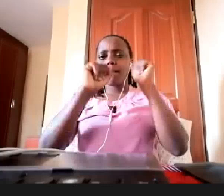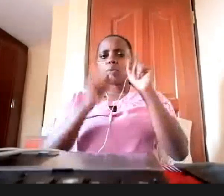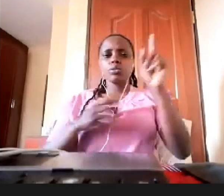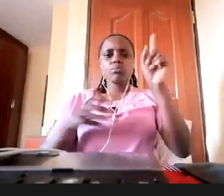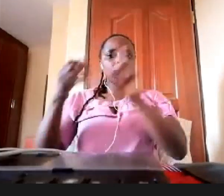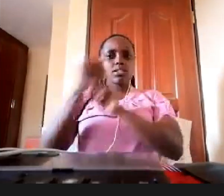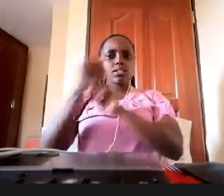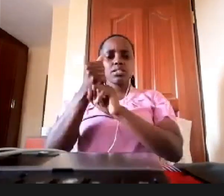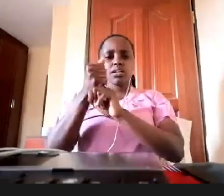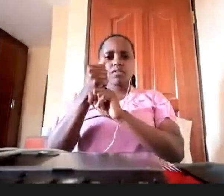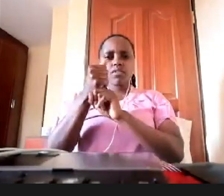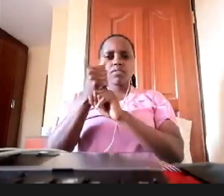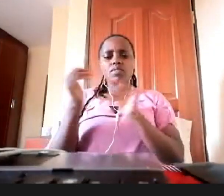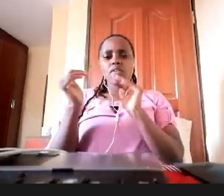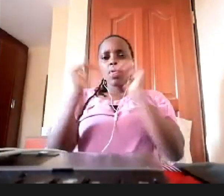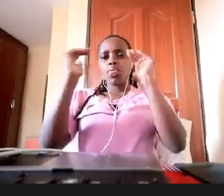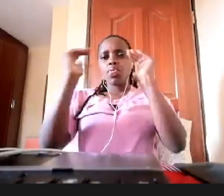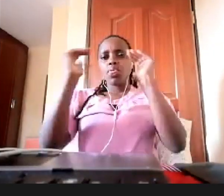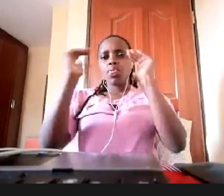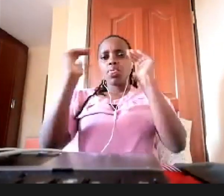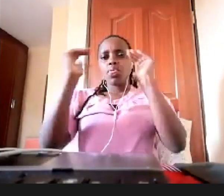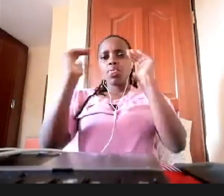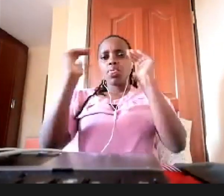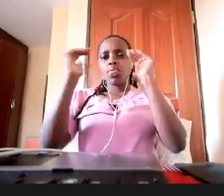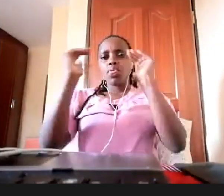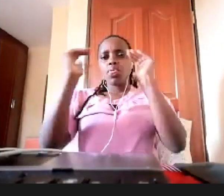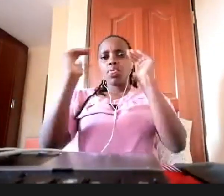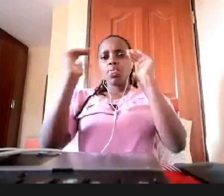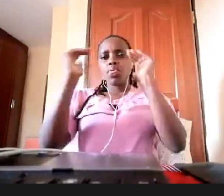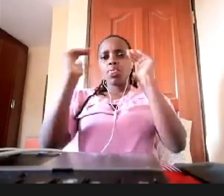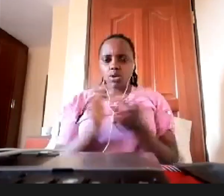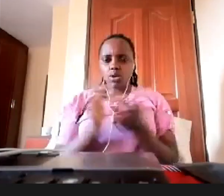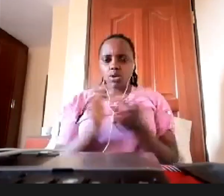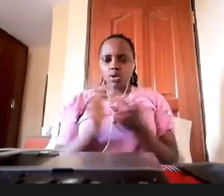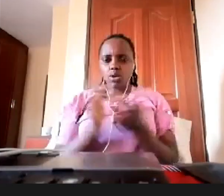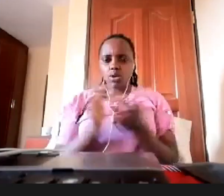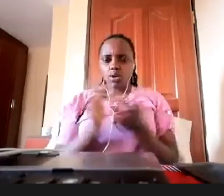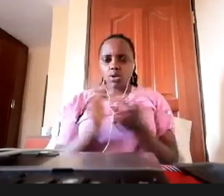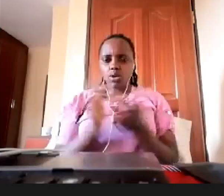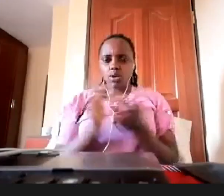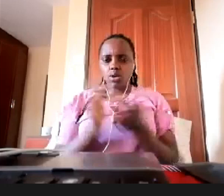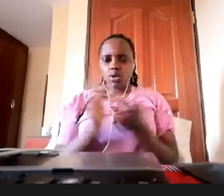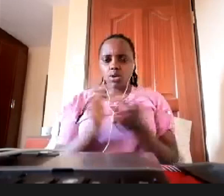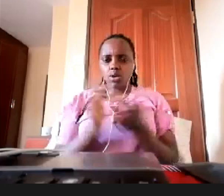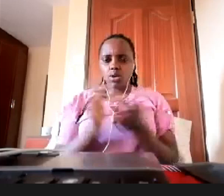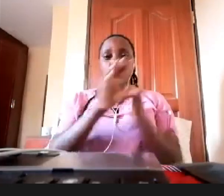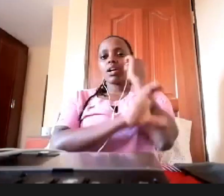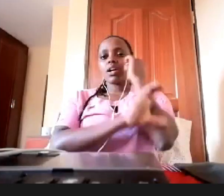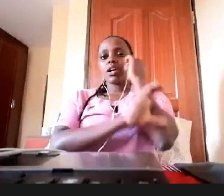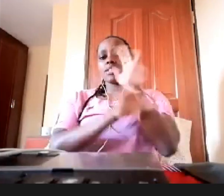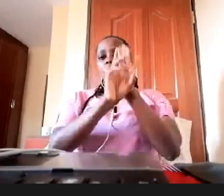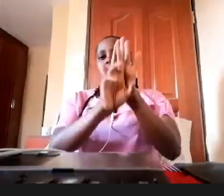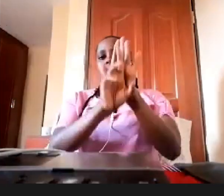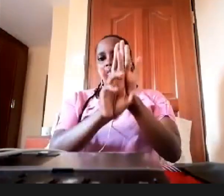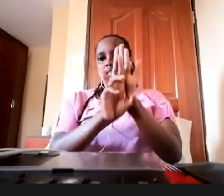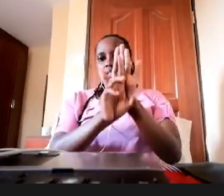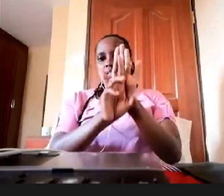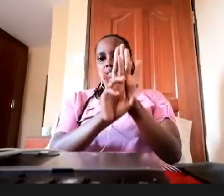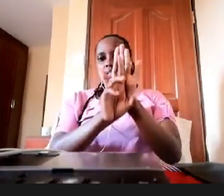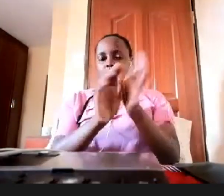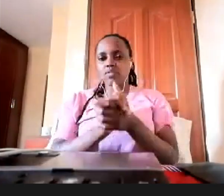to achieve the threshold of reporting that is required? So I'm going to request our country representatives. You